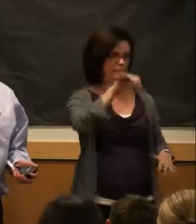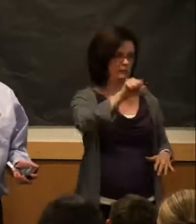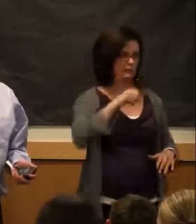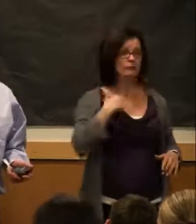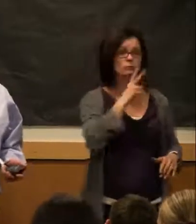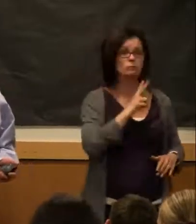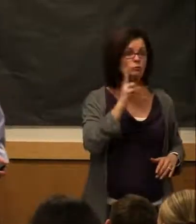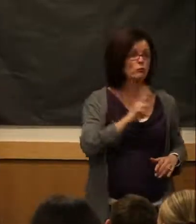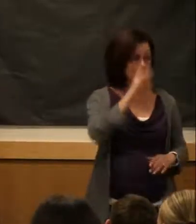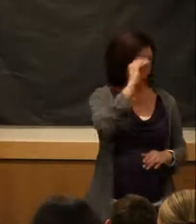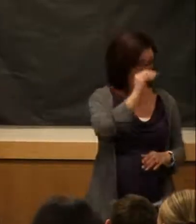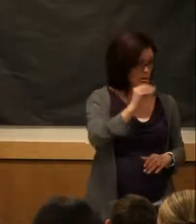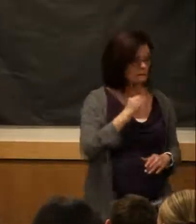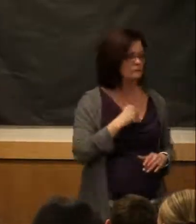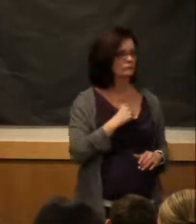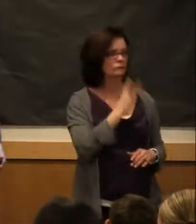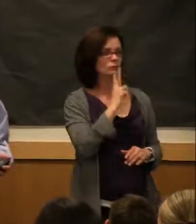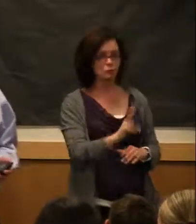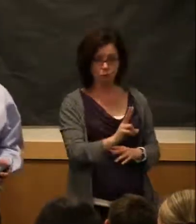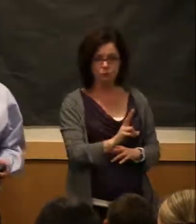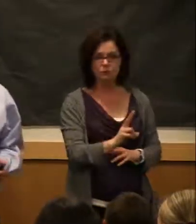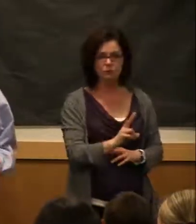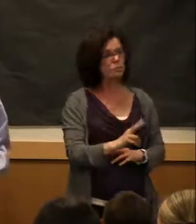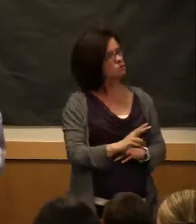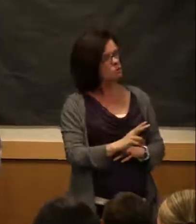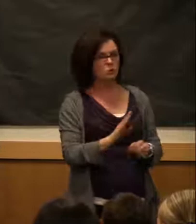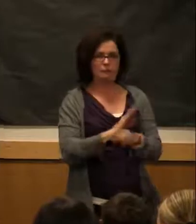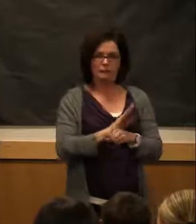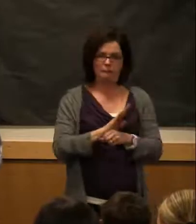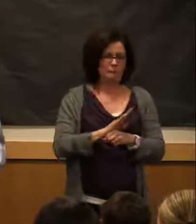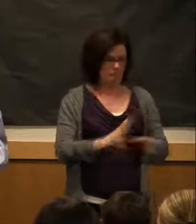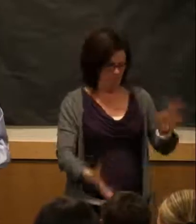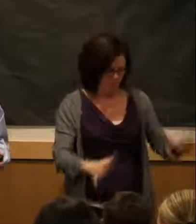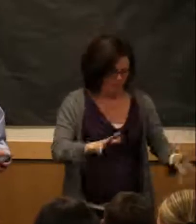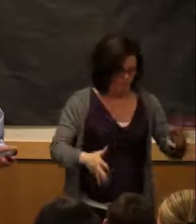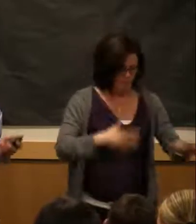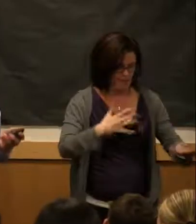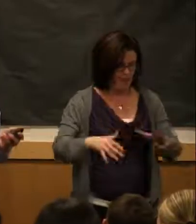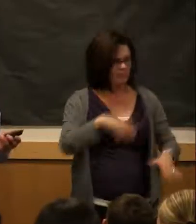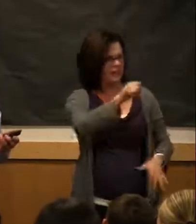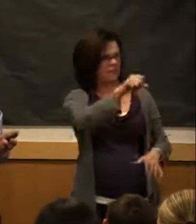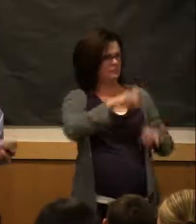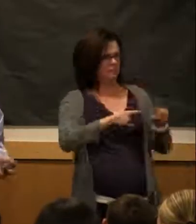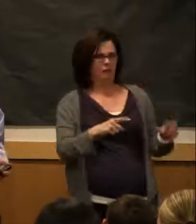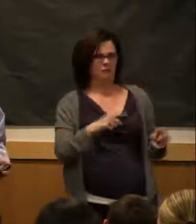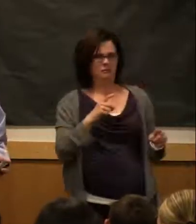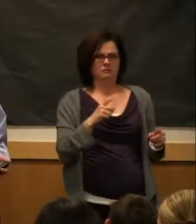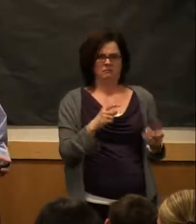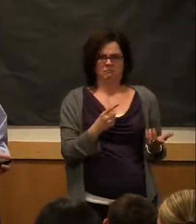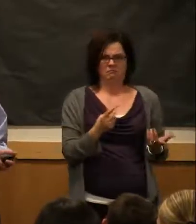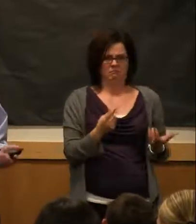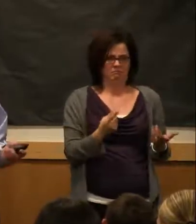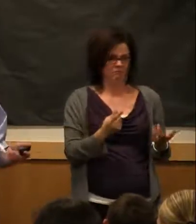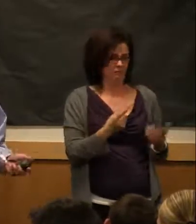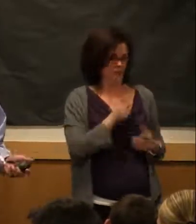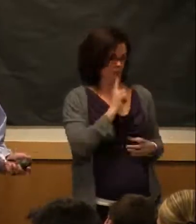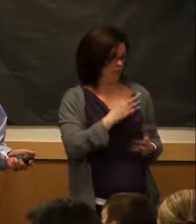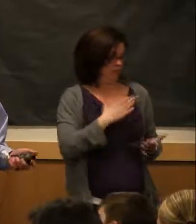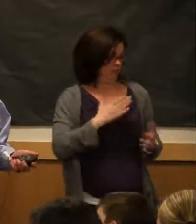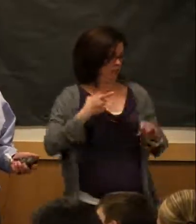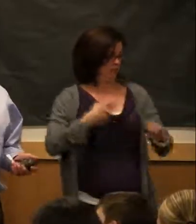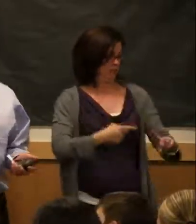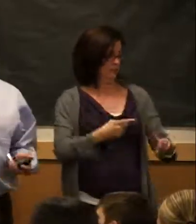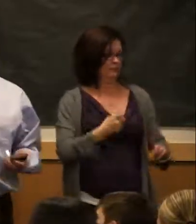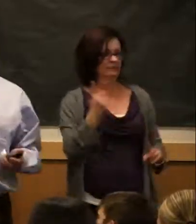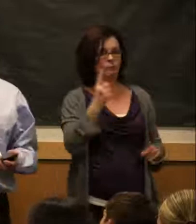twin boys that are 2 years old, so they give me a run for my money here and there. But the bottom line is that somebody